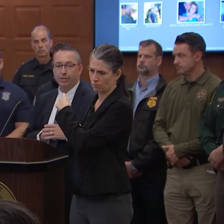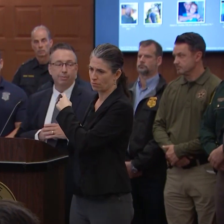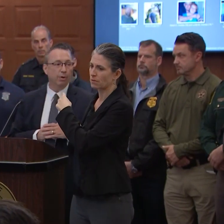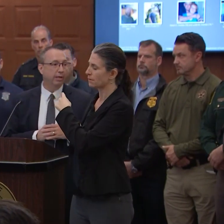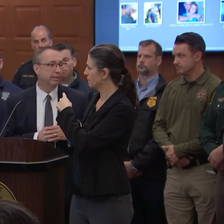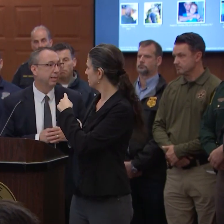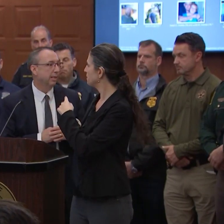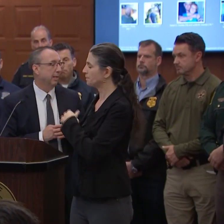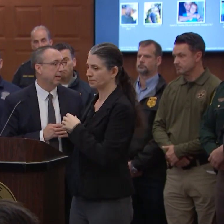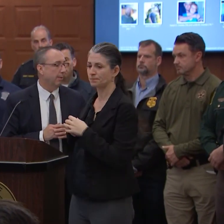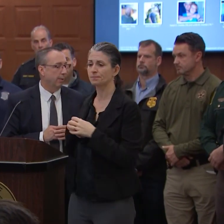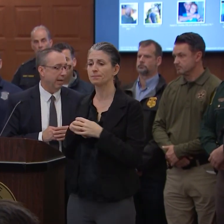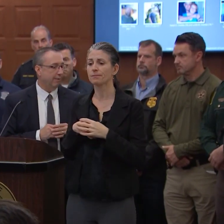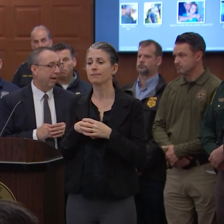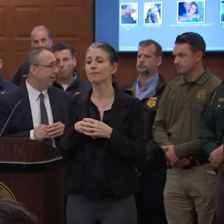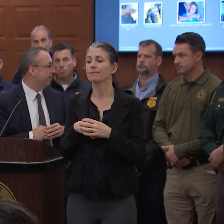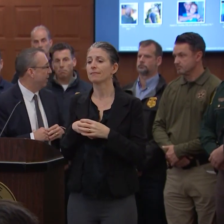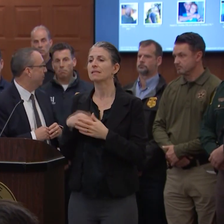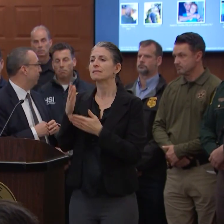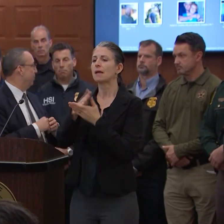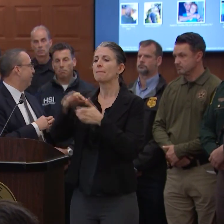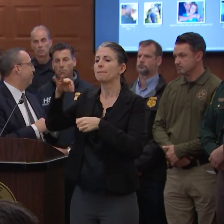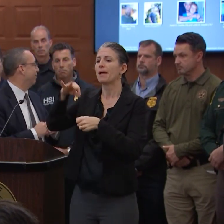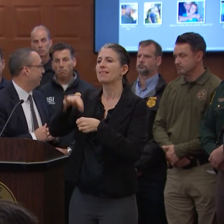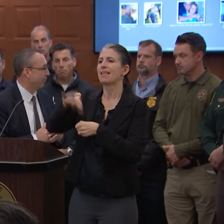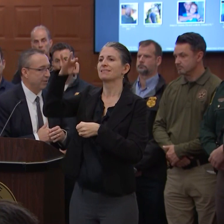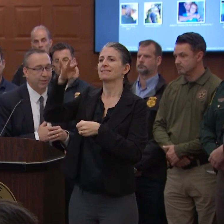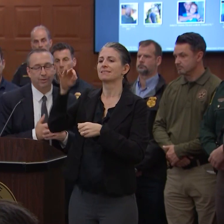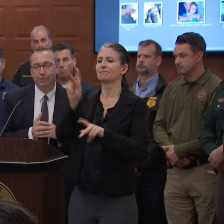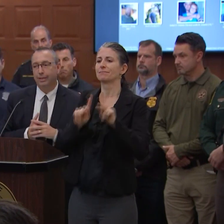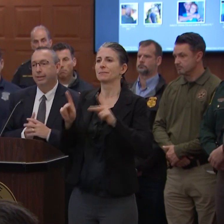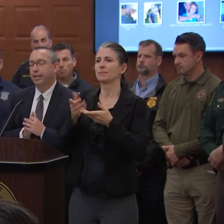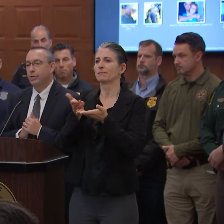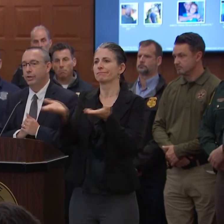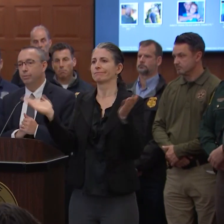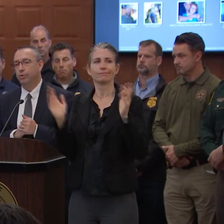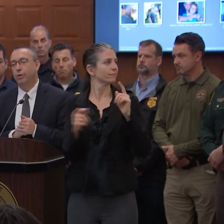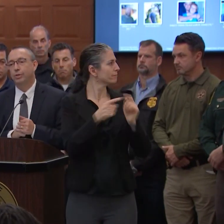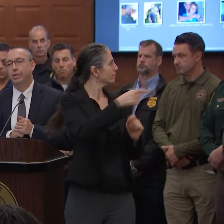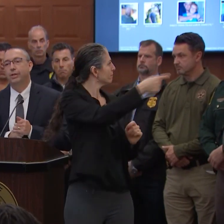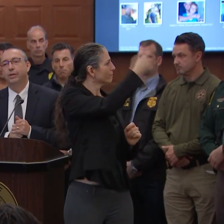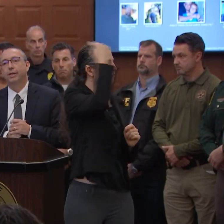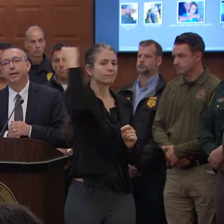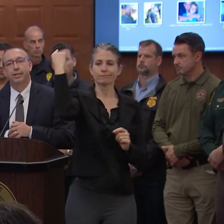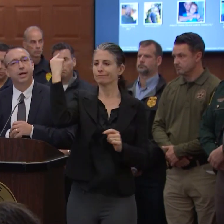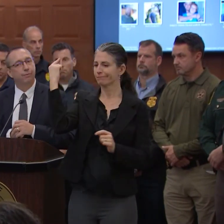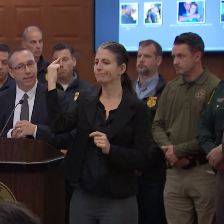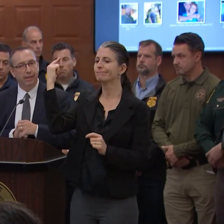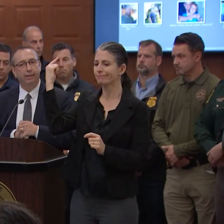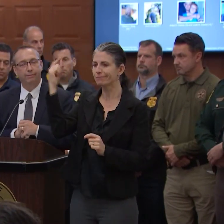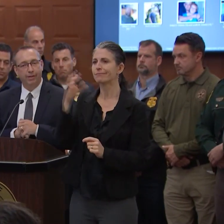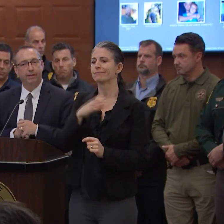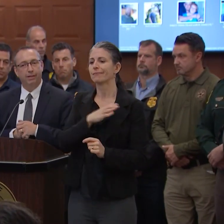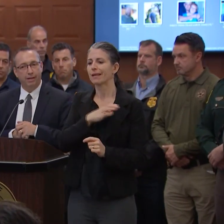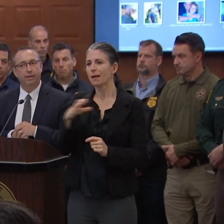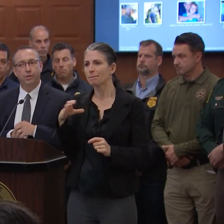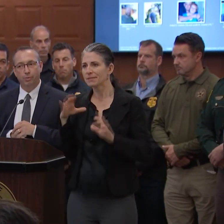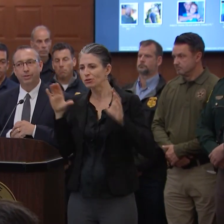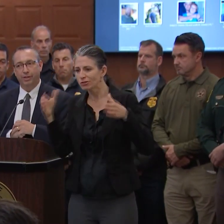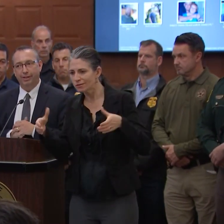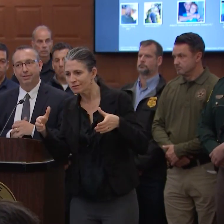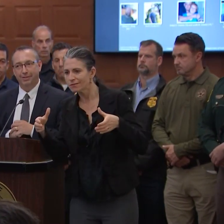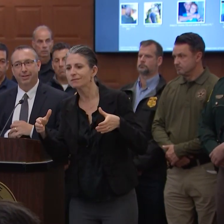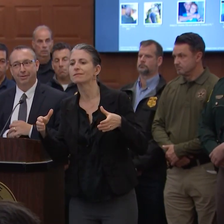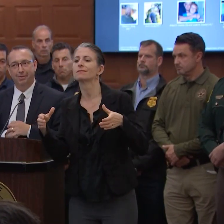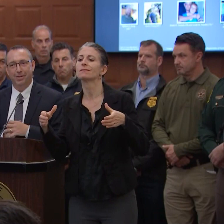from various communities, we have IF&W, my fellow commissioner Judy Camuso is here. Let's not forget that hunting is